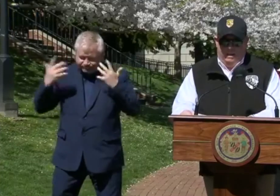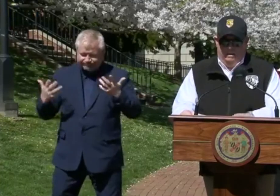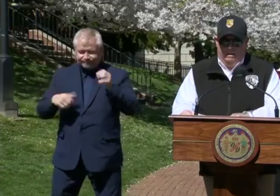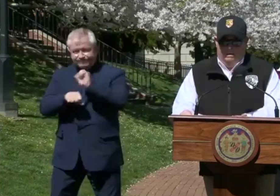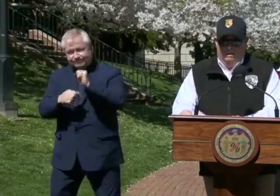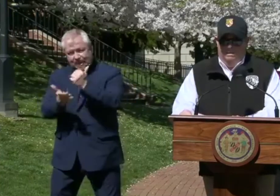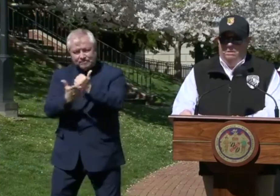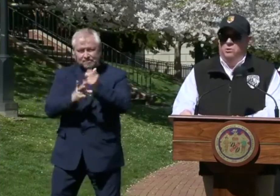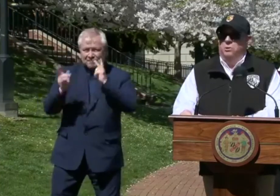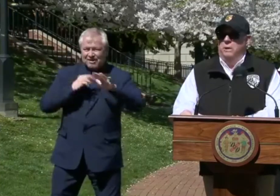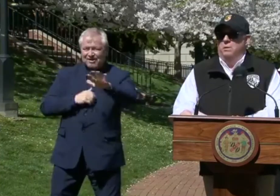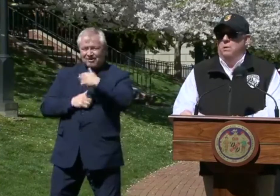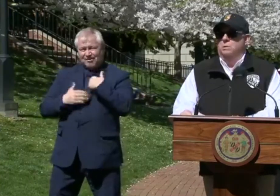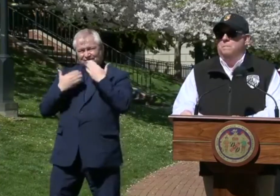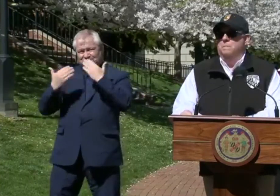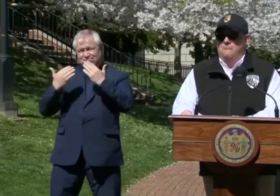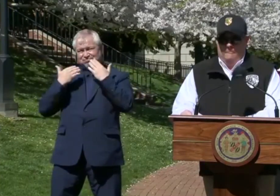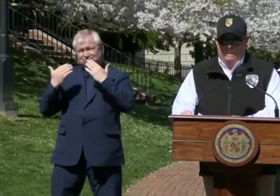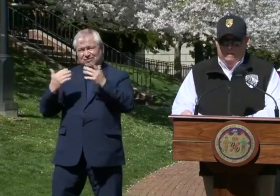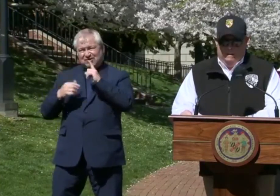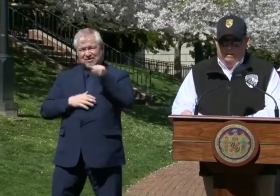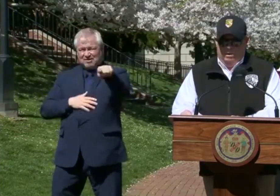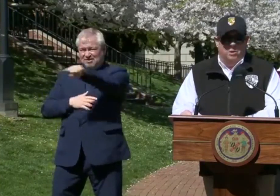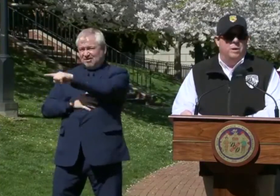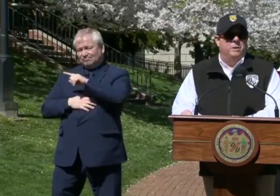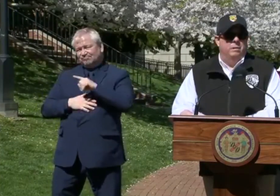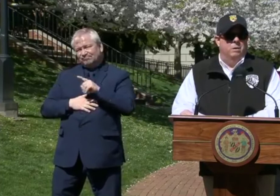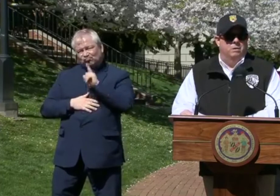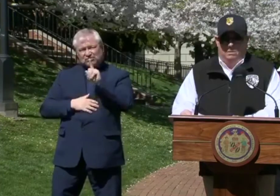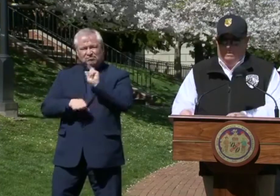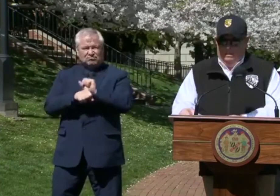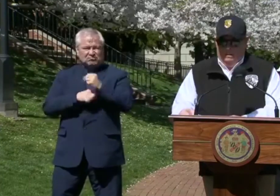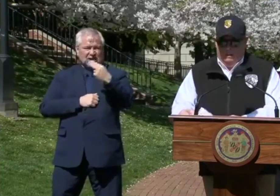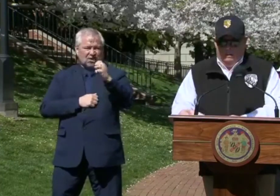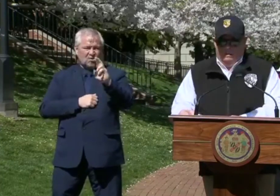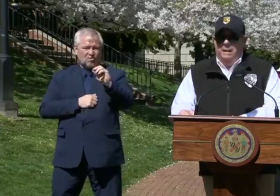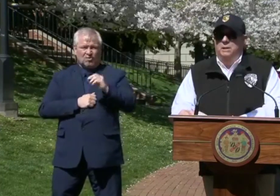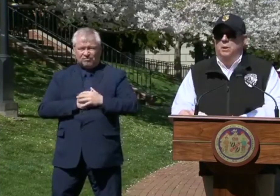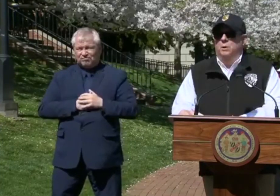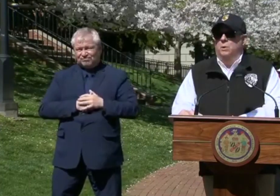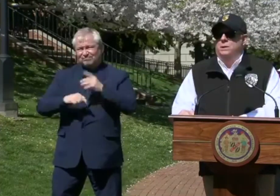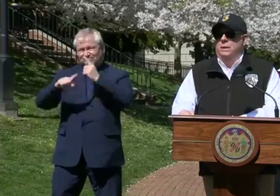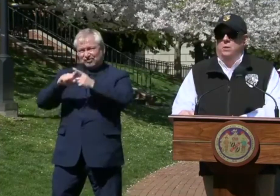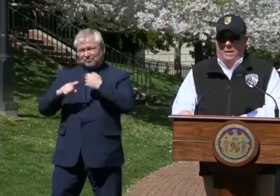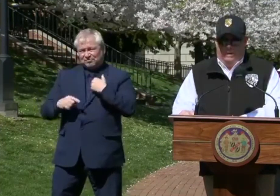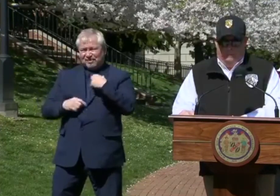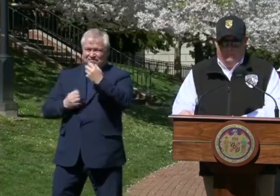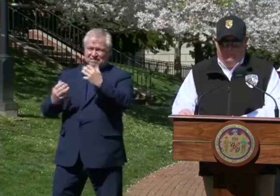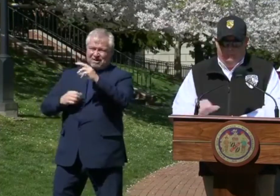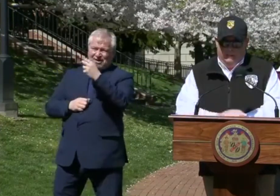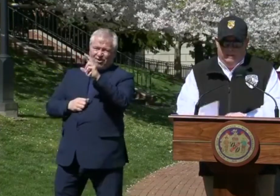And they are true heroes. And there are also other heroes that you don't always hear